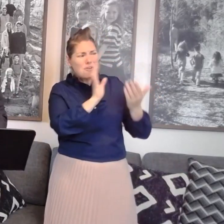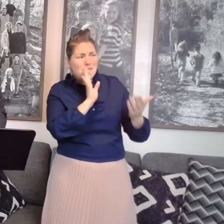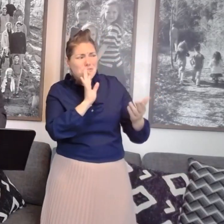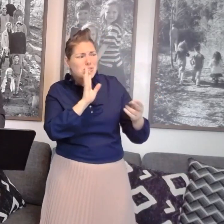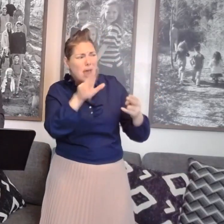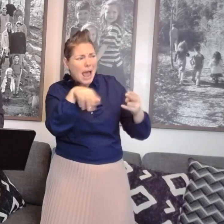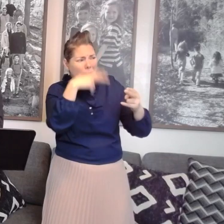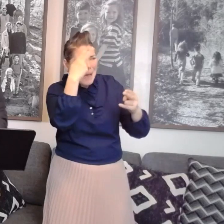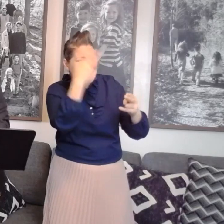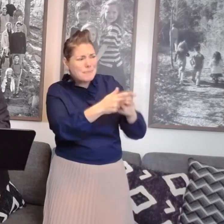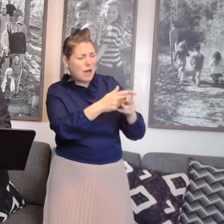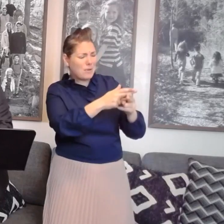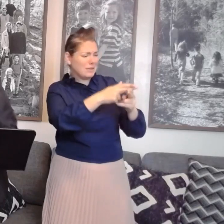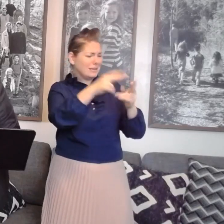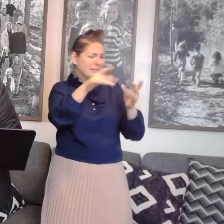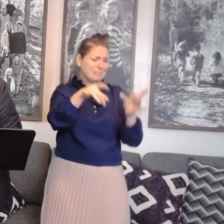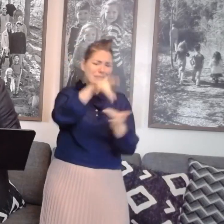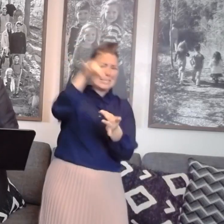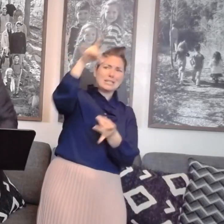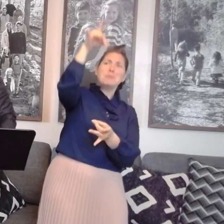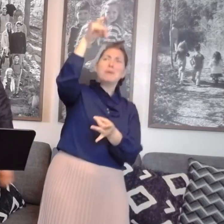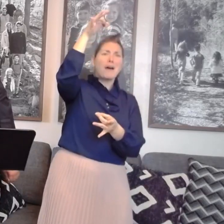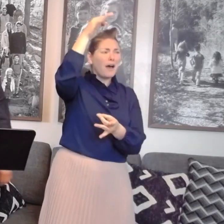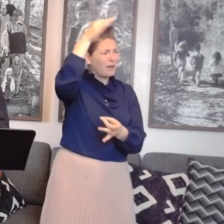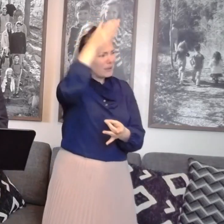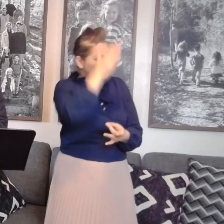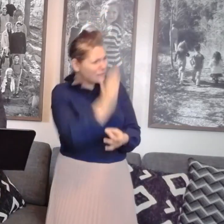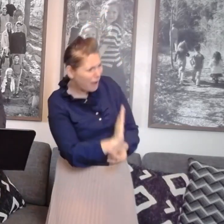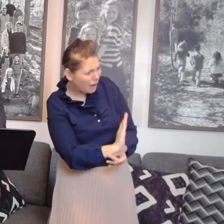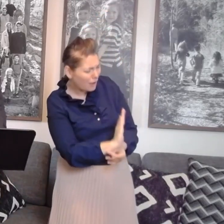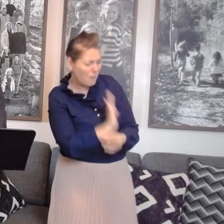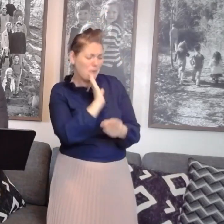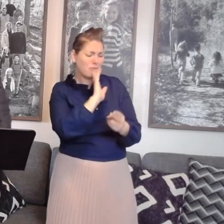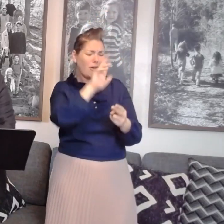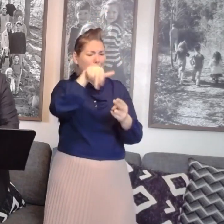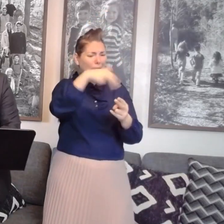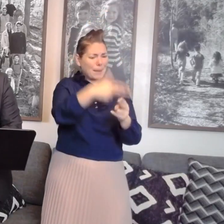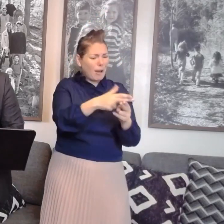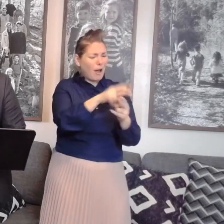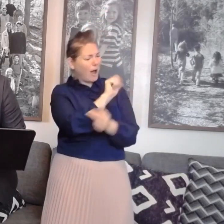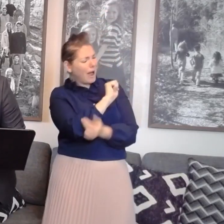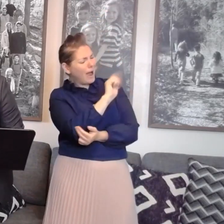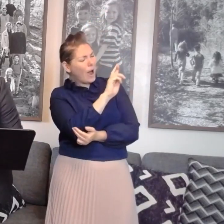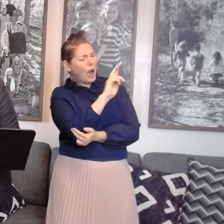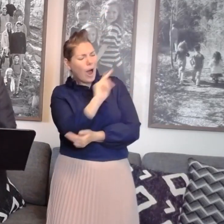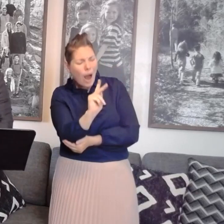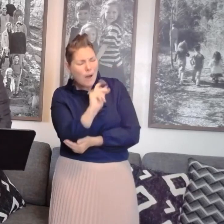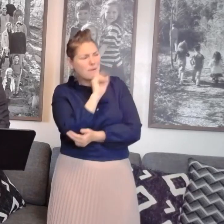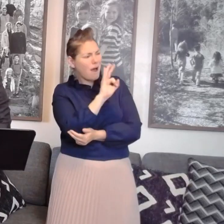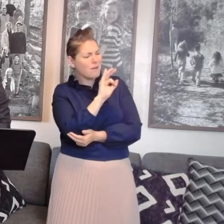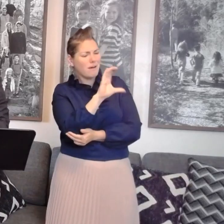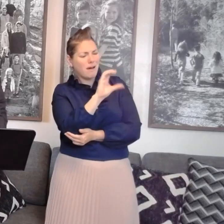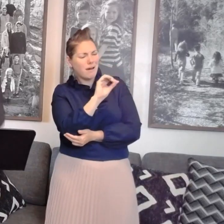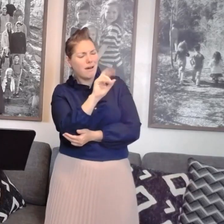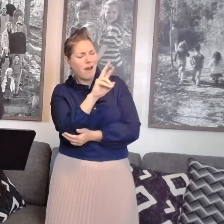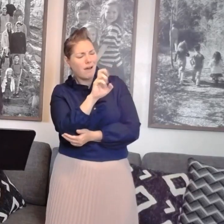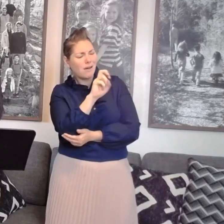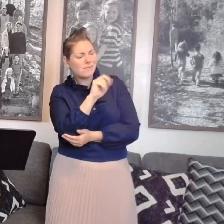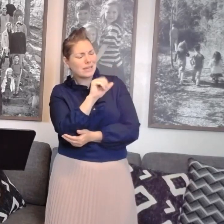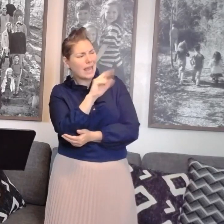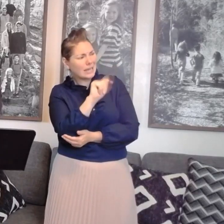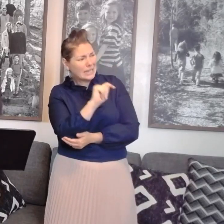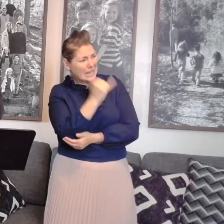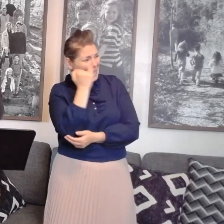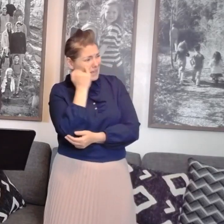talking about the Spirit of God. We're talking about the Ark of the Covenant. Michal, if